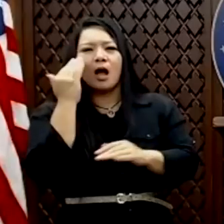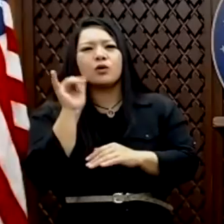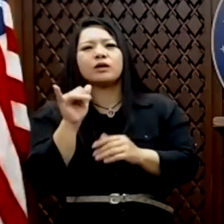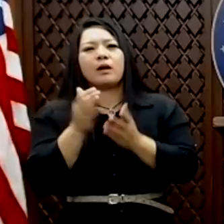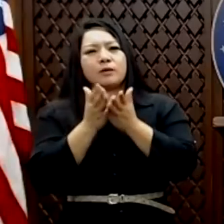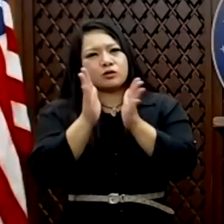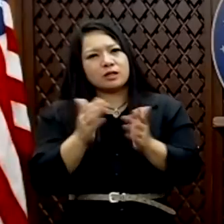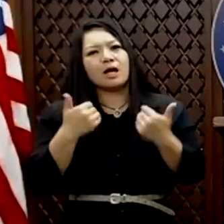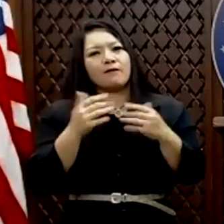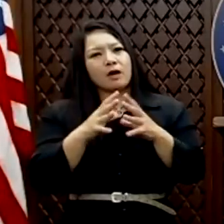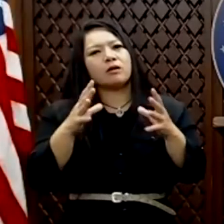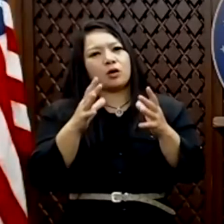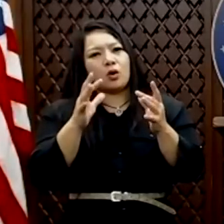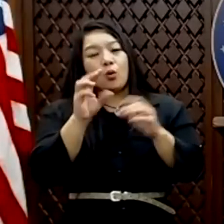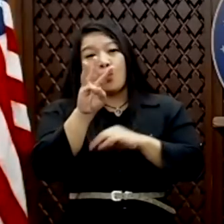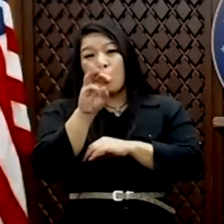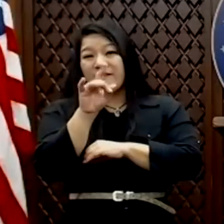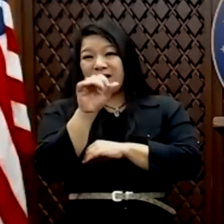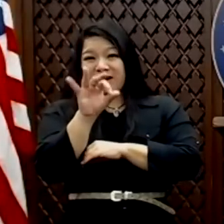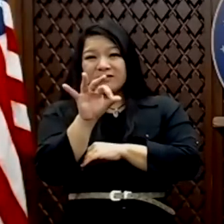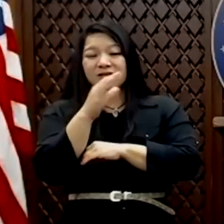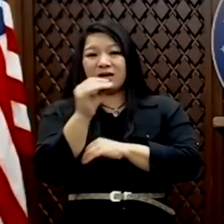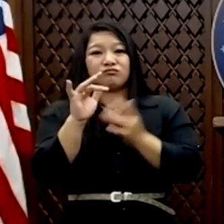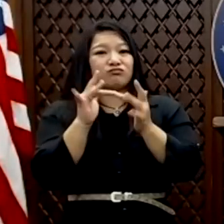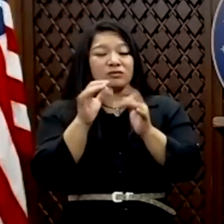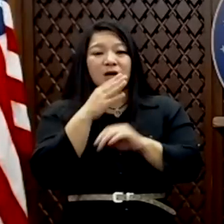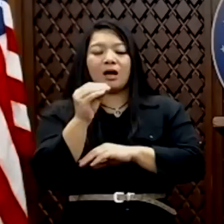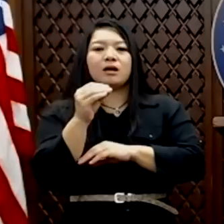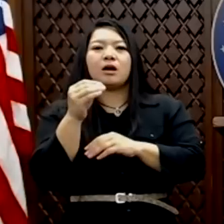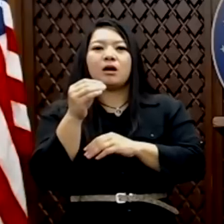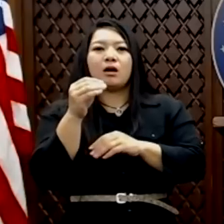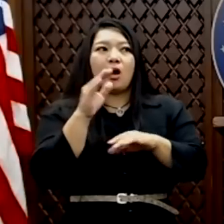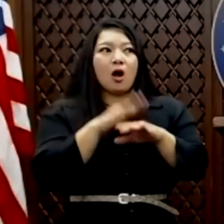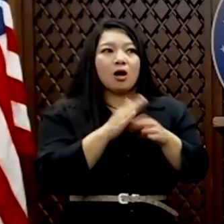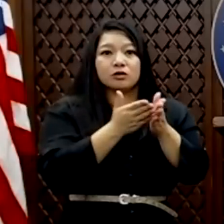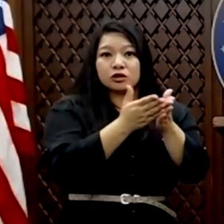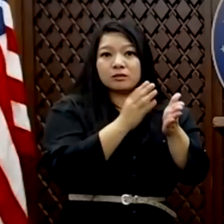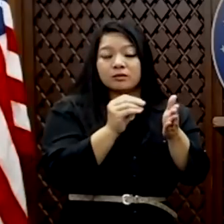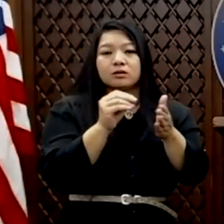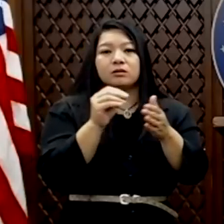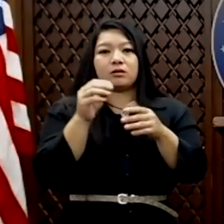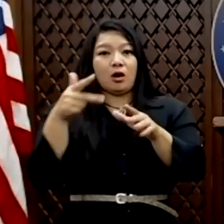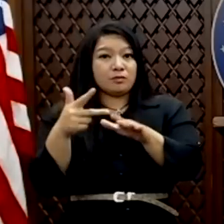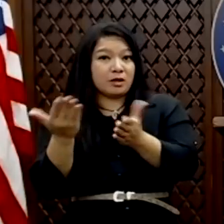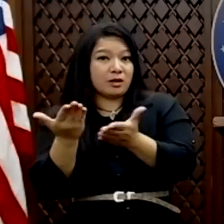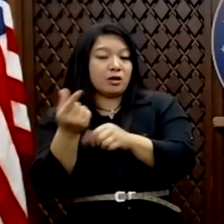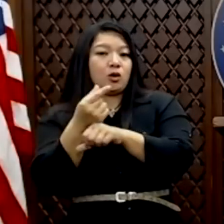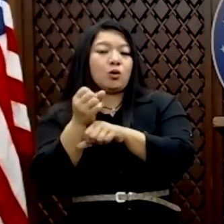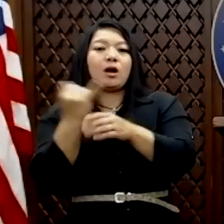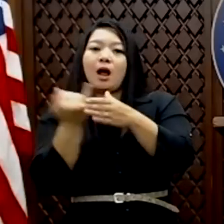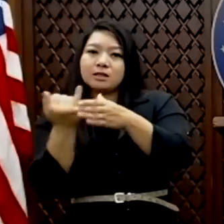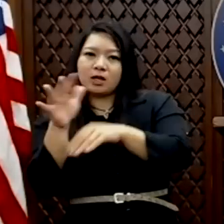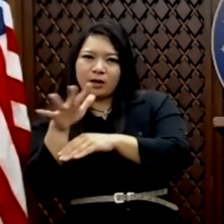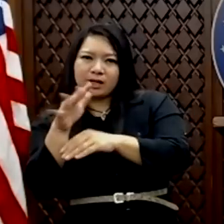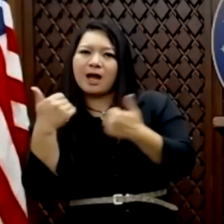to Wi-Fi and internet, whether it's off the ship, on the pier, within their quarantine areas or isolation